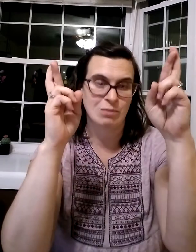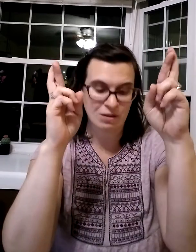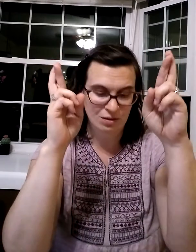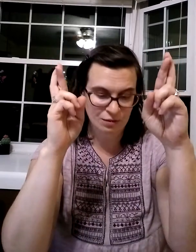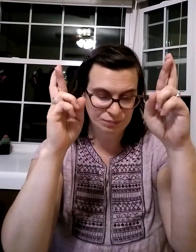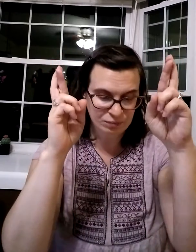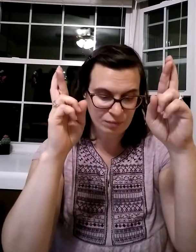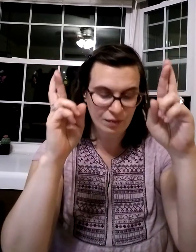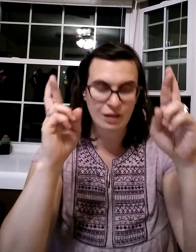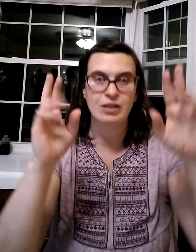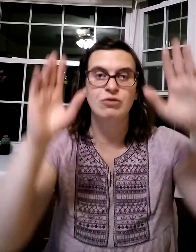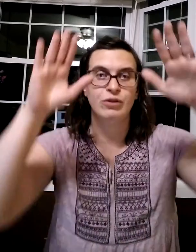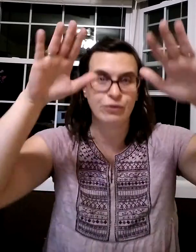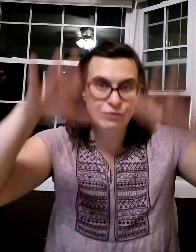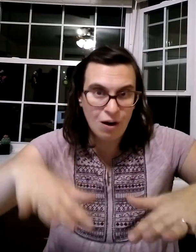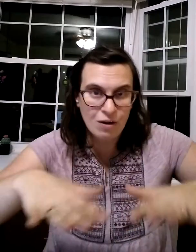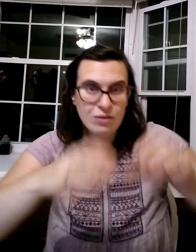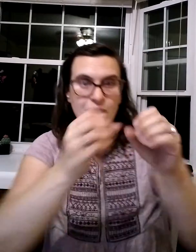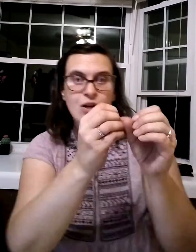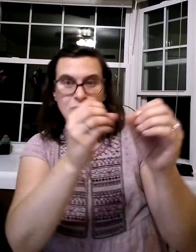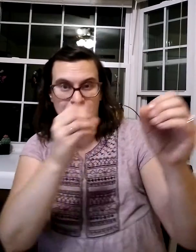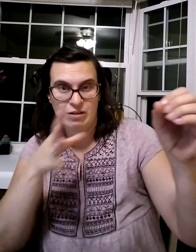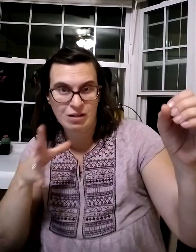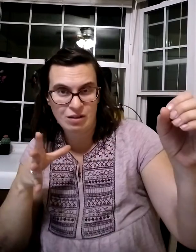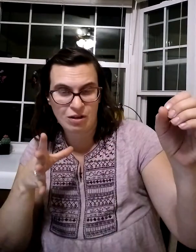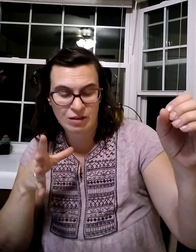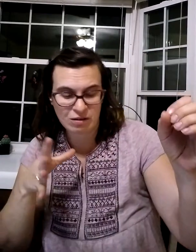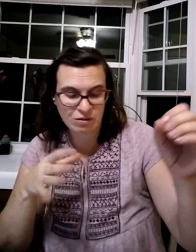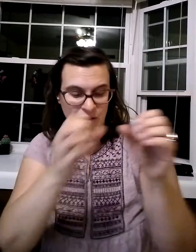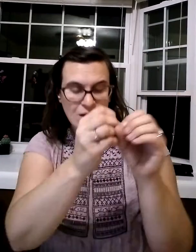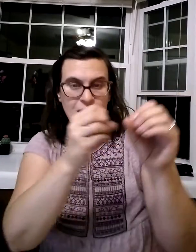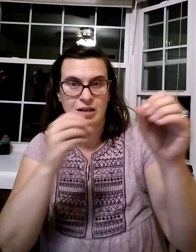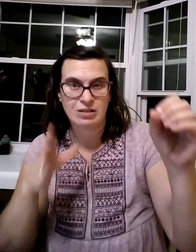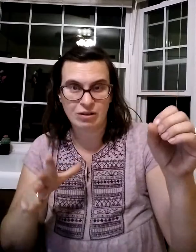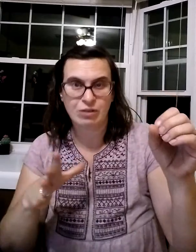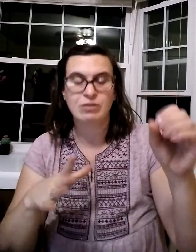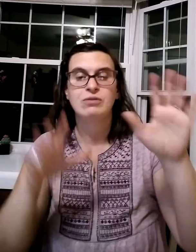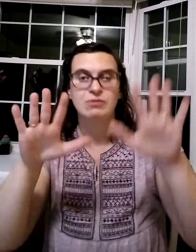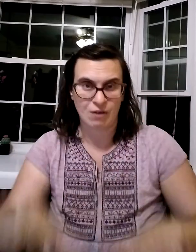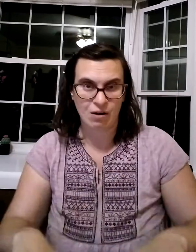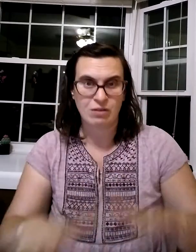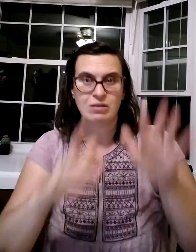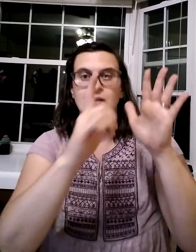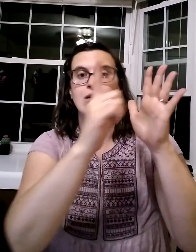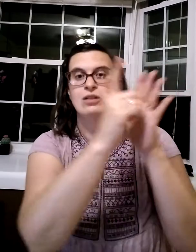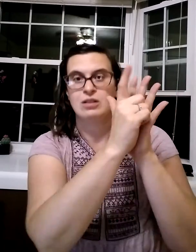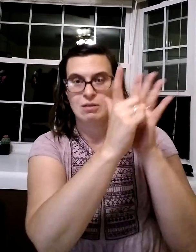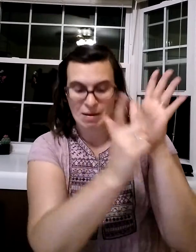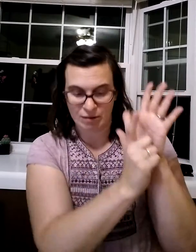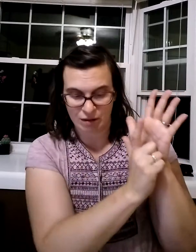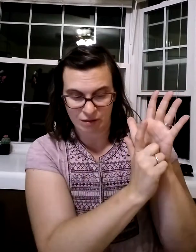and Lemus, Israel falls to Assyria, the chapter of arrows, Assyria falls to Babylon,